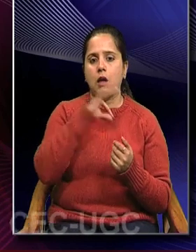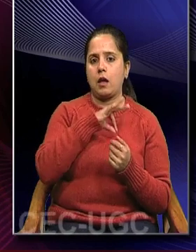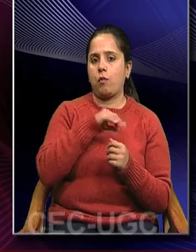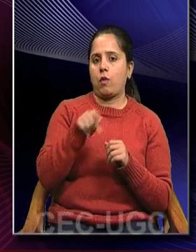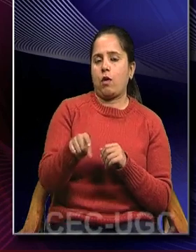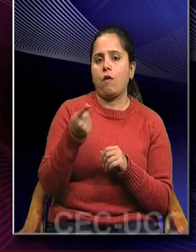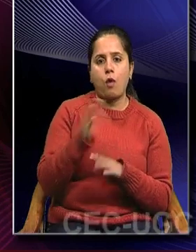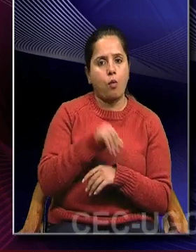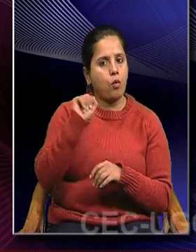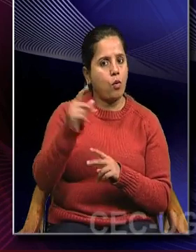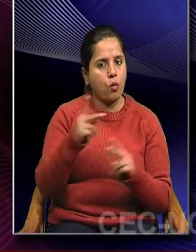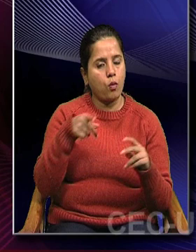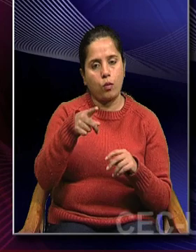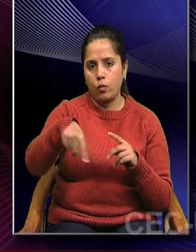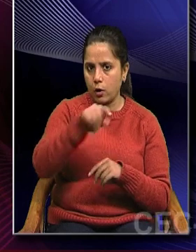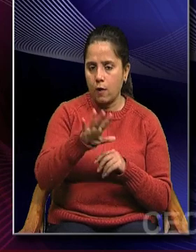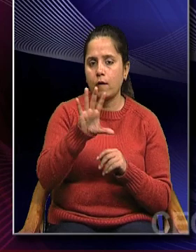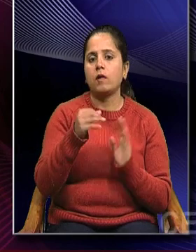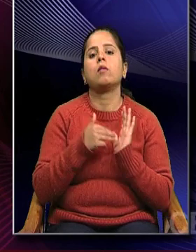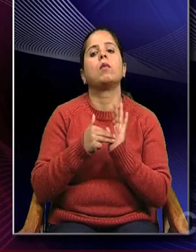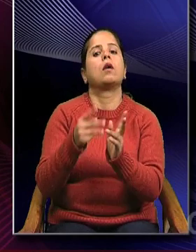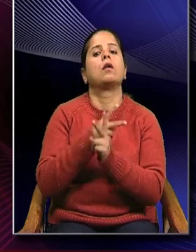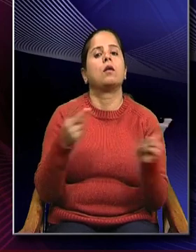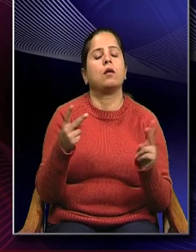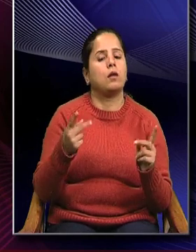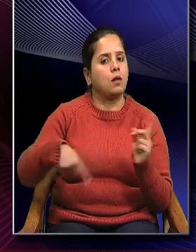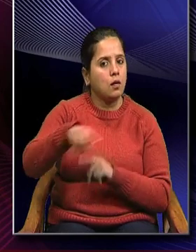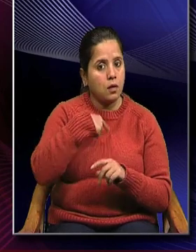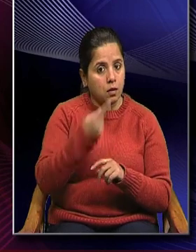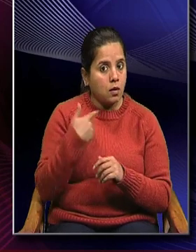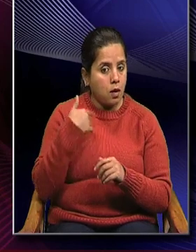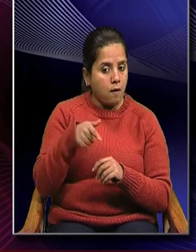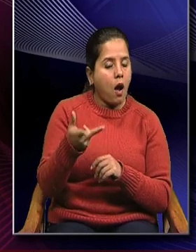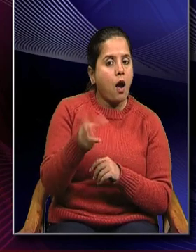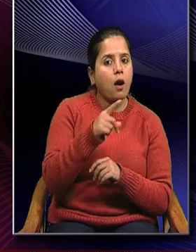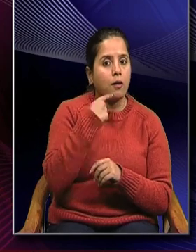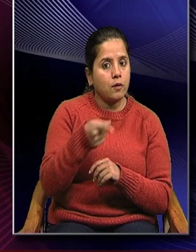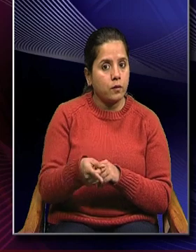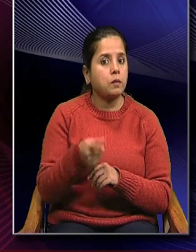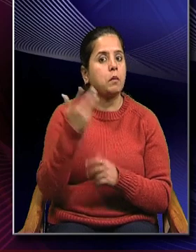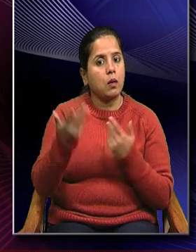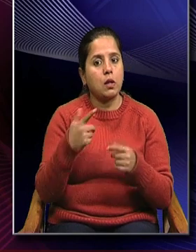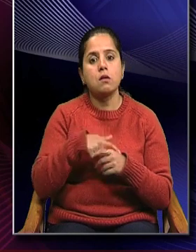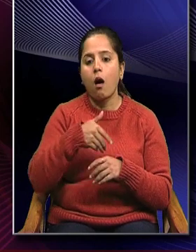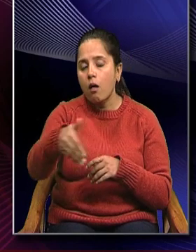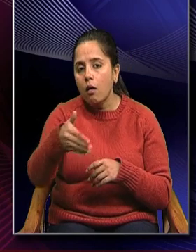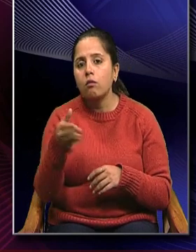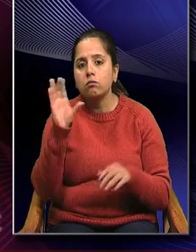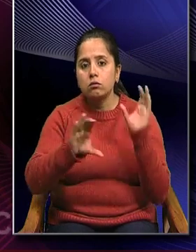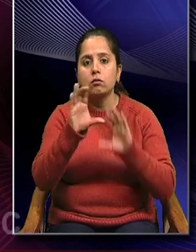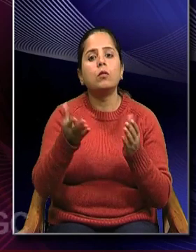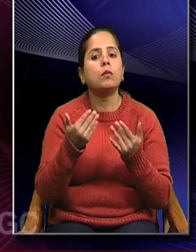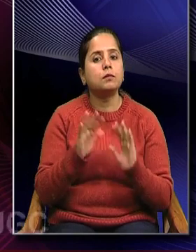income from them was nearly 50 million pounds, and how this money was again reinvested overseas as well. So,